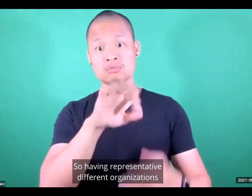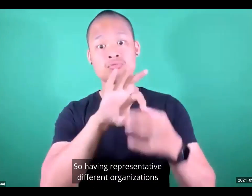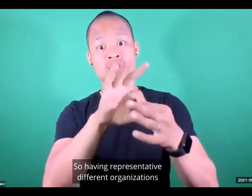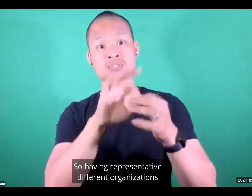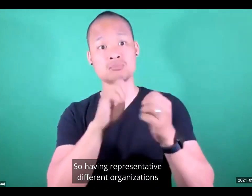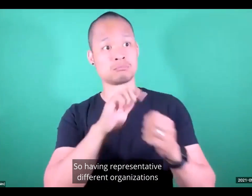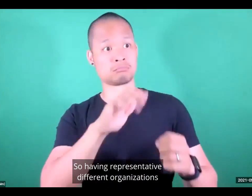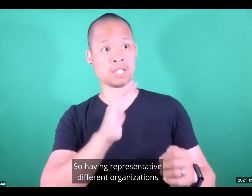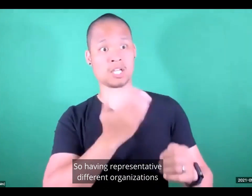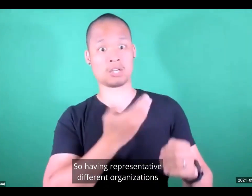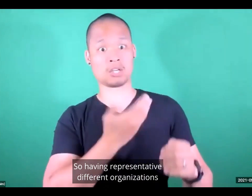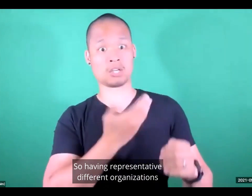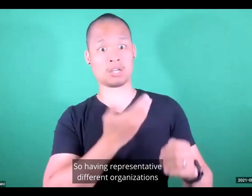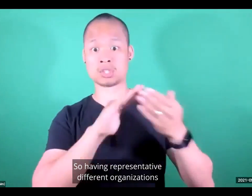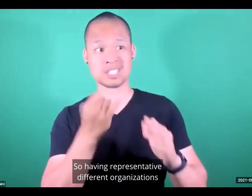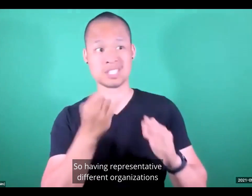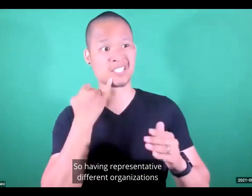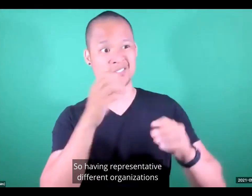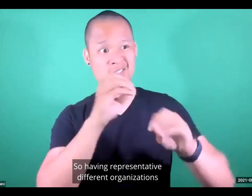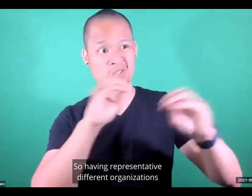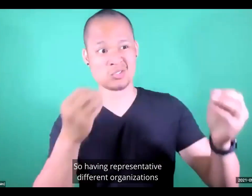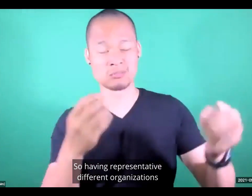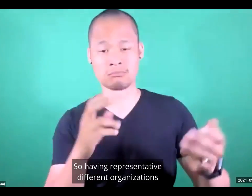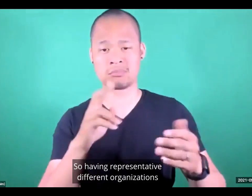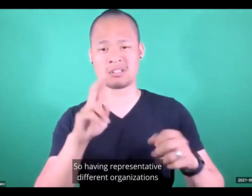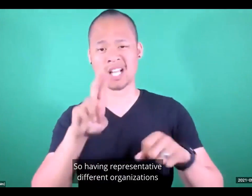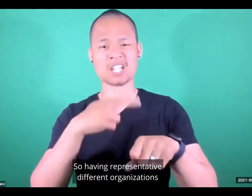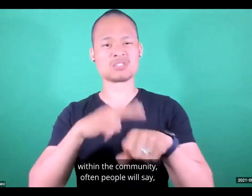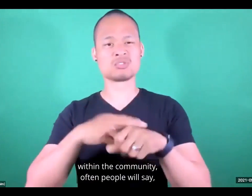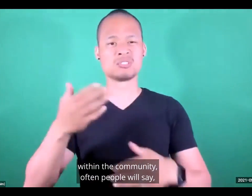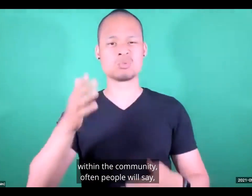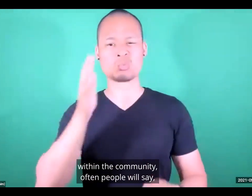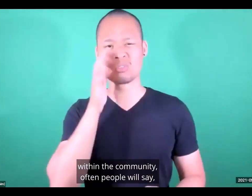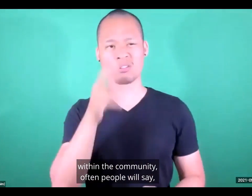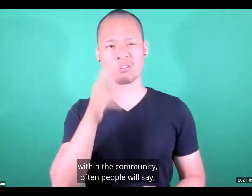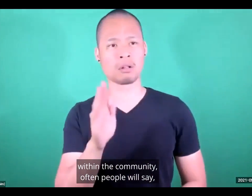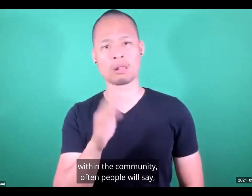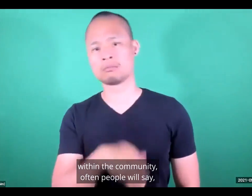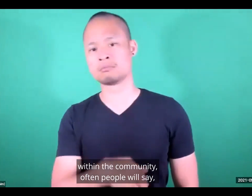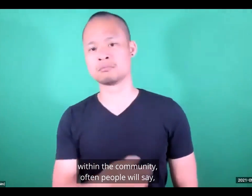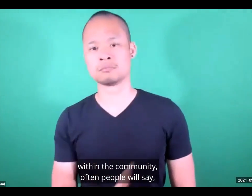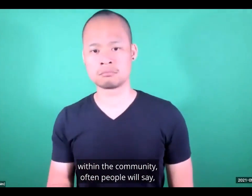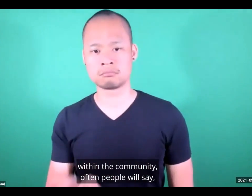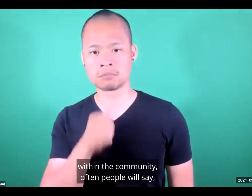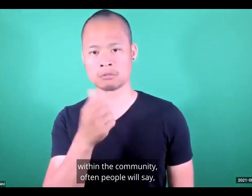So having representative different organizations within the community,